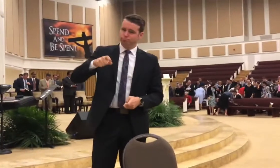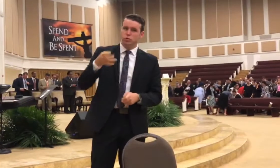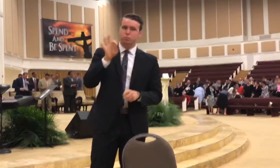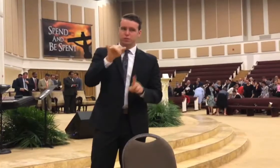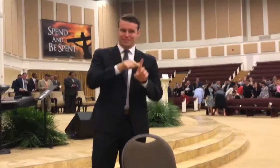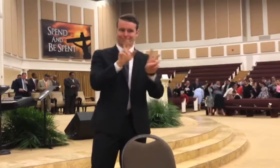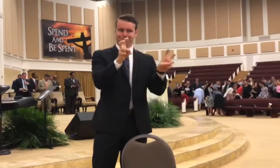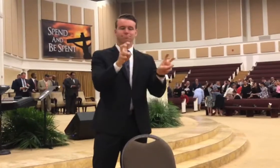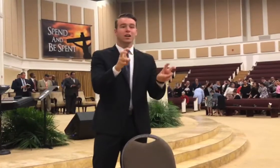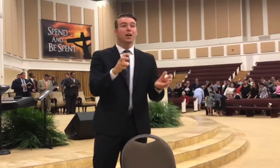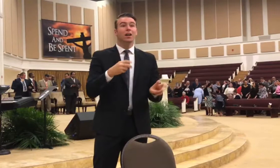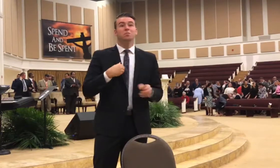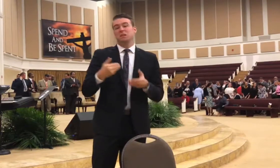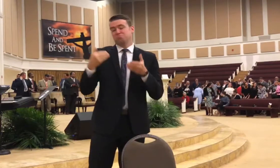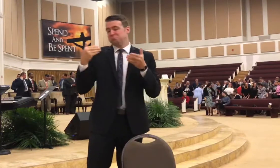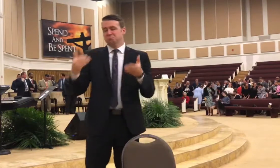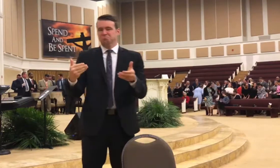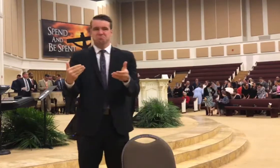going to unfold.